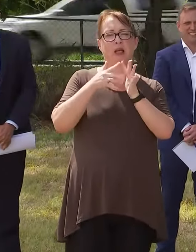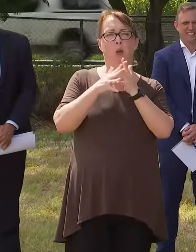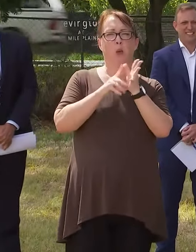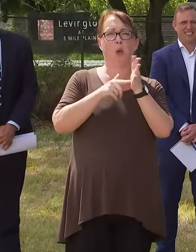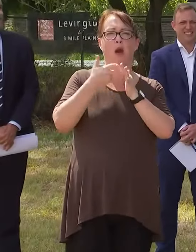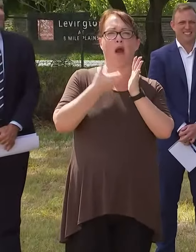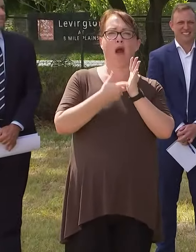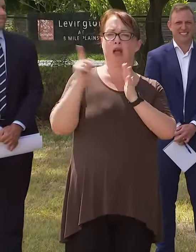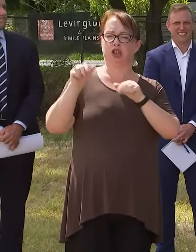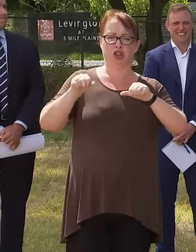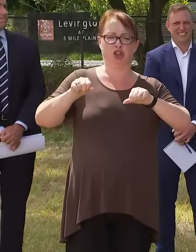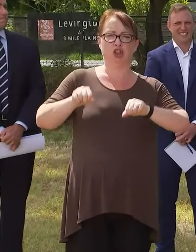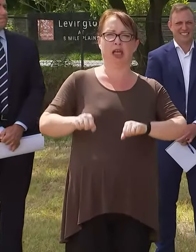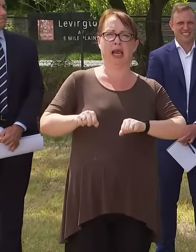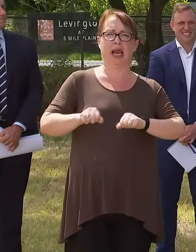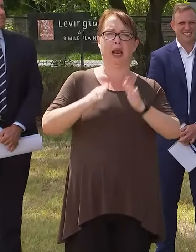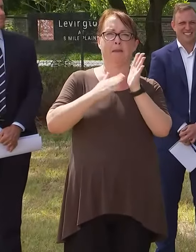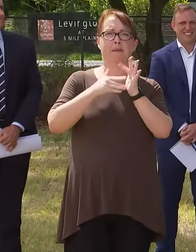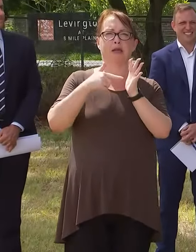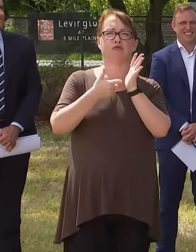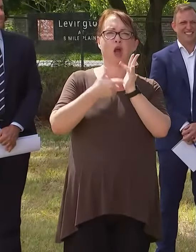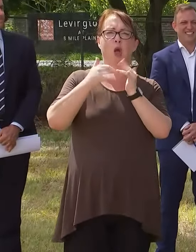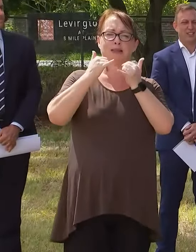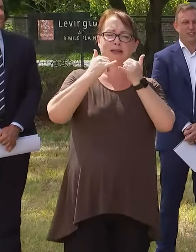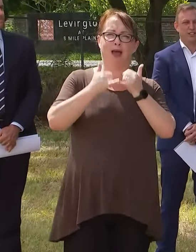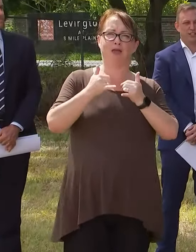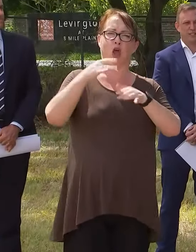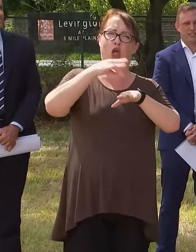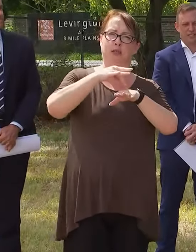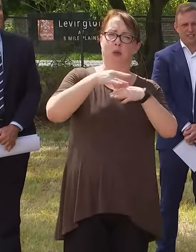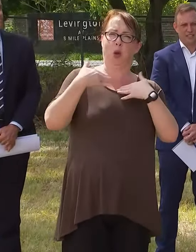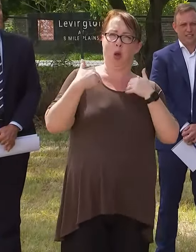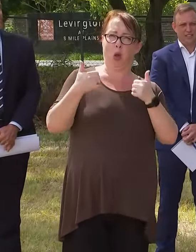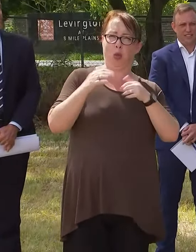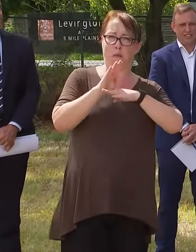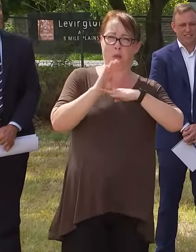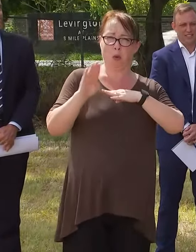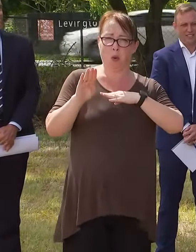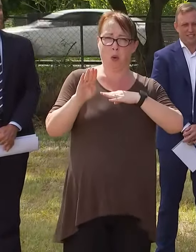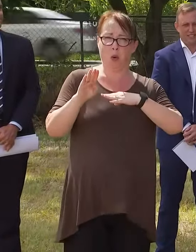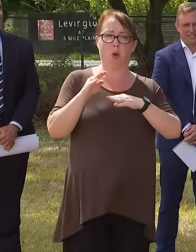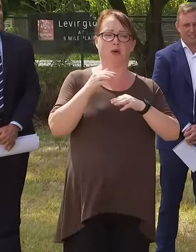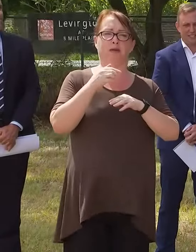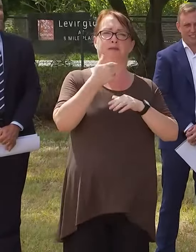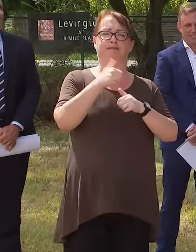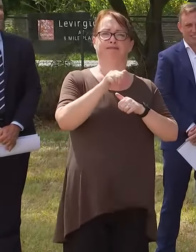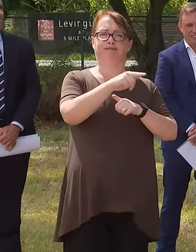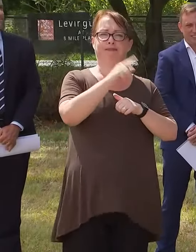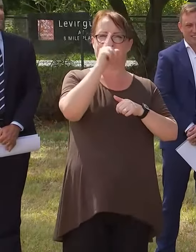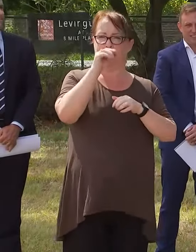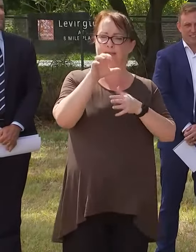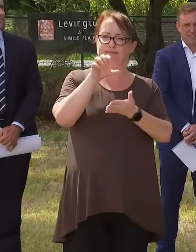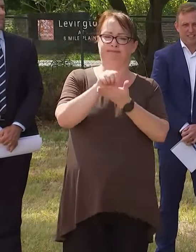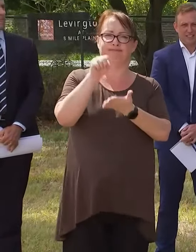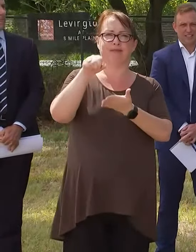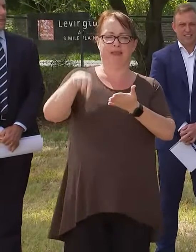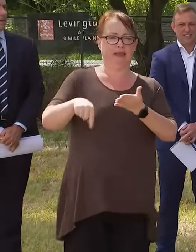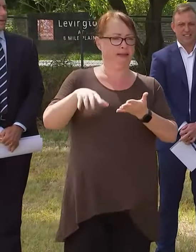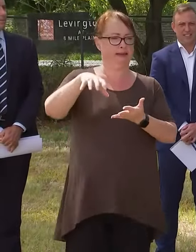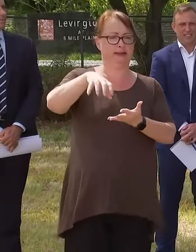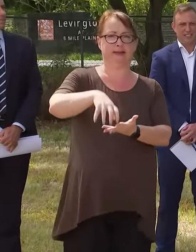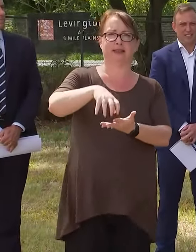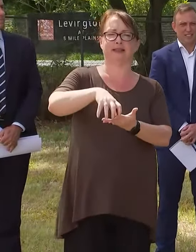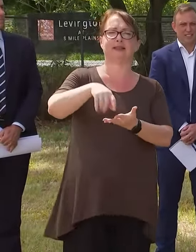Metro South Hospital and Health Board, and the support of Metro South in securing this site and helping planning. There'll be lots